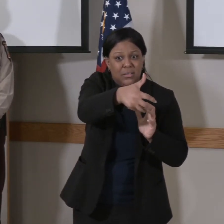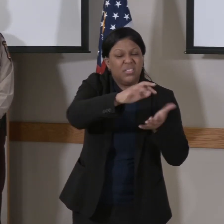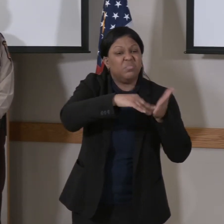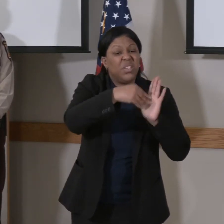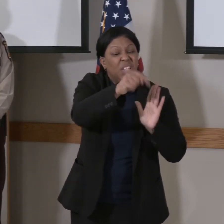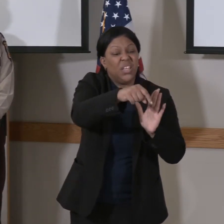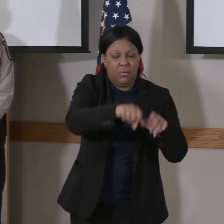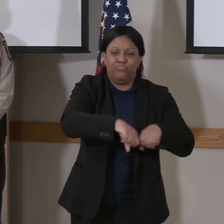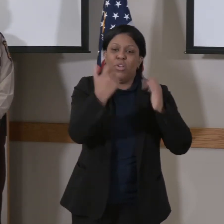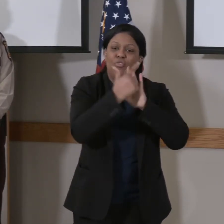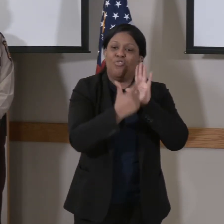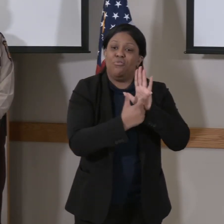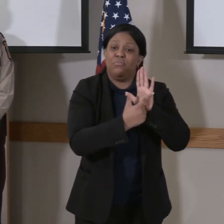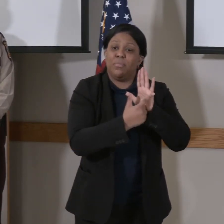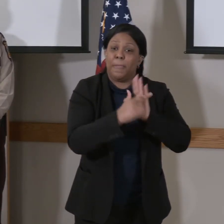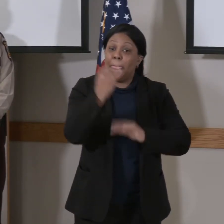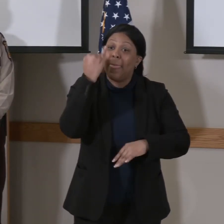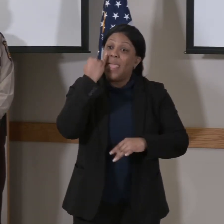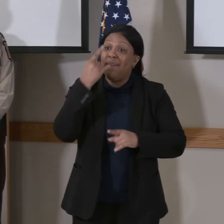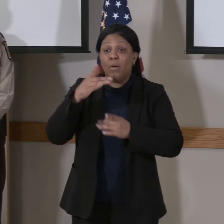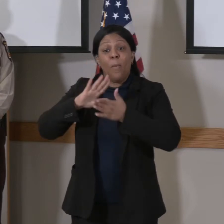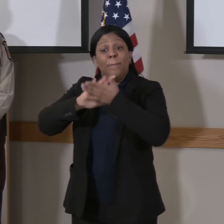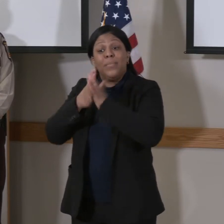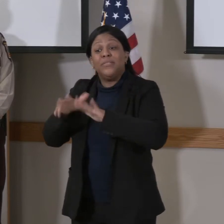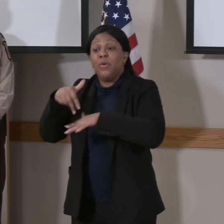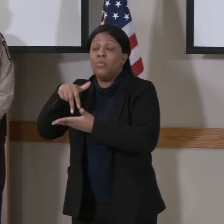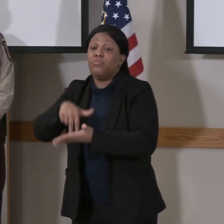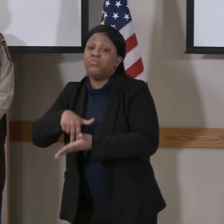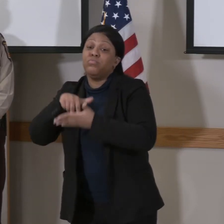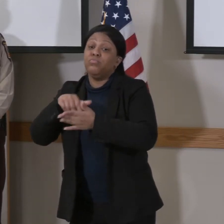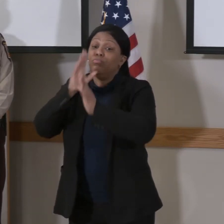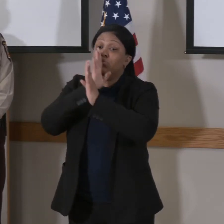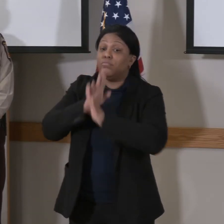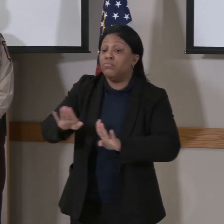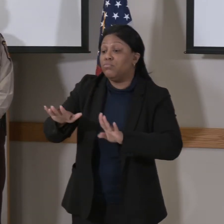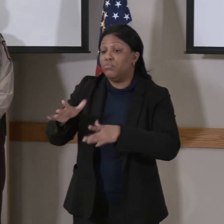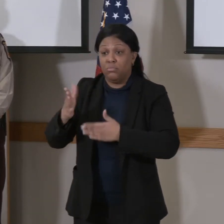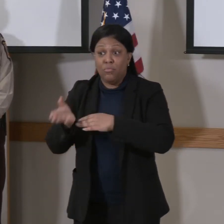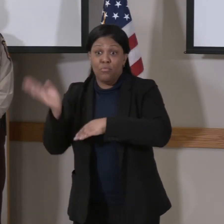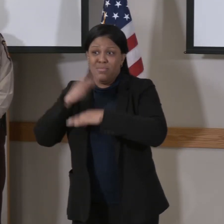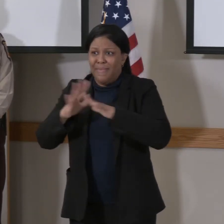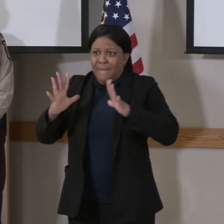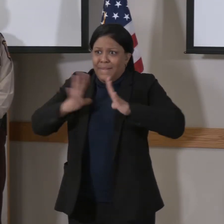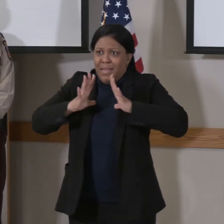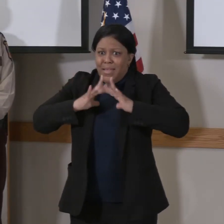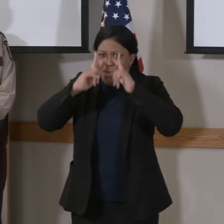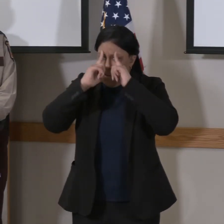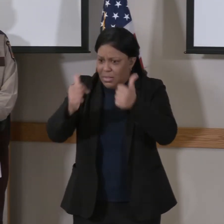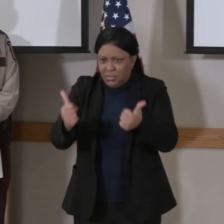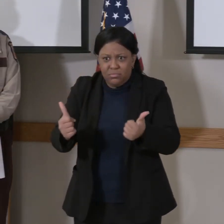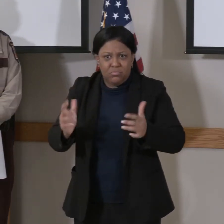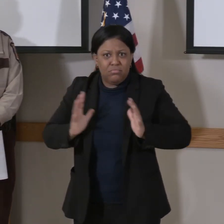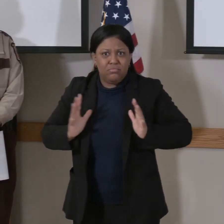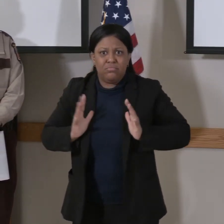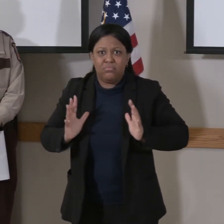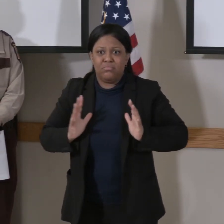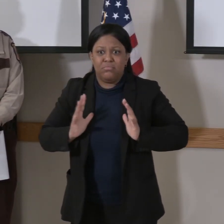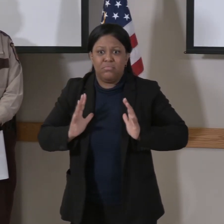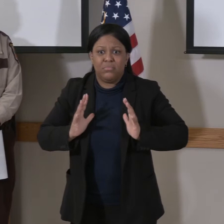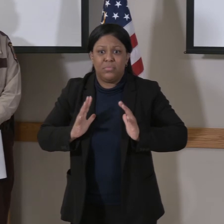plazas and do what our American right is and protest things you don't like. But again, break the